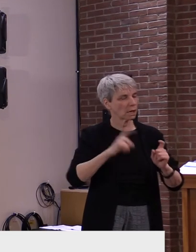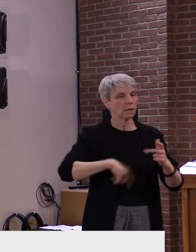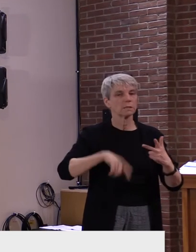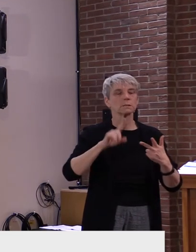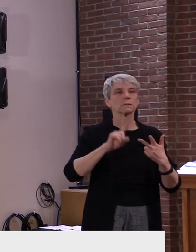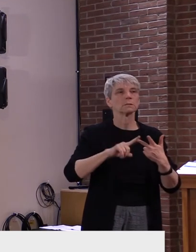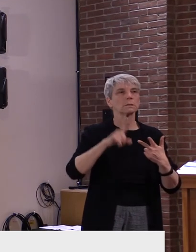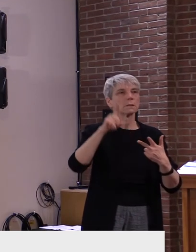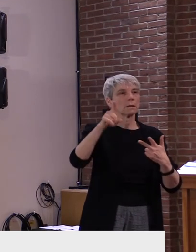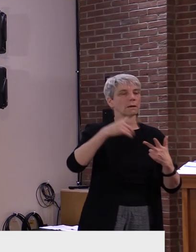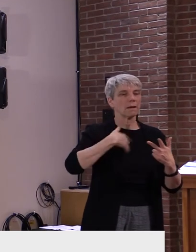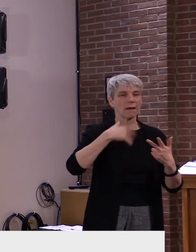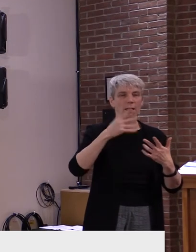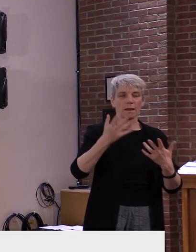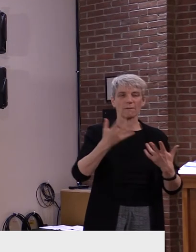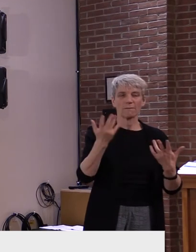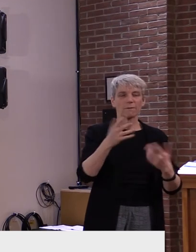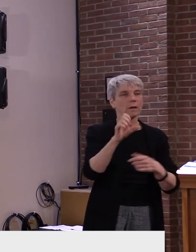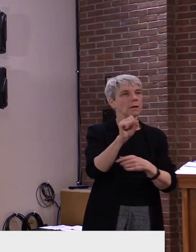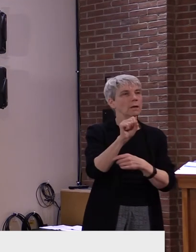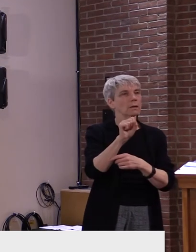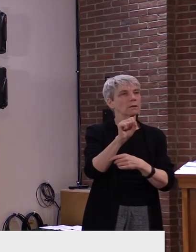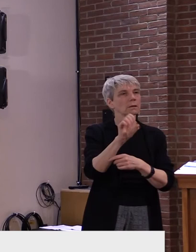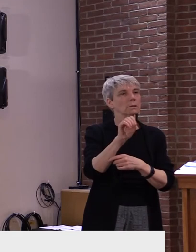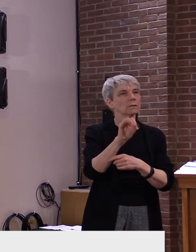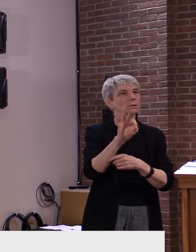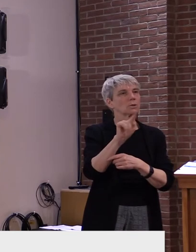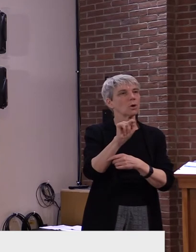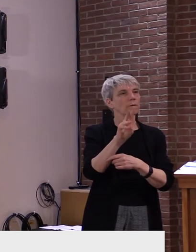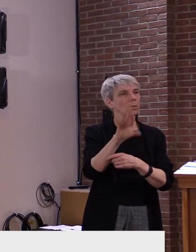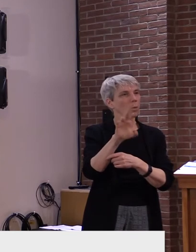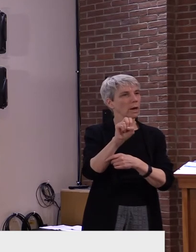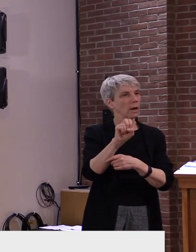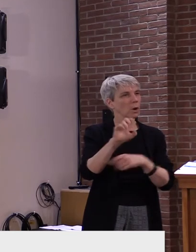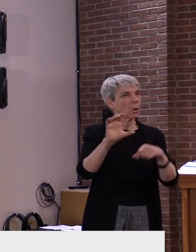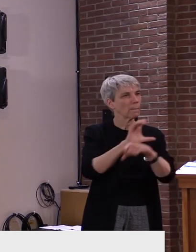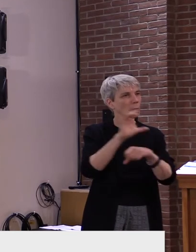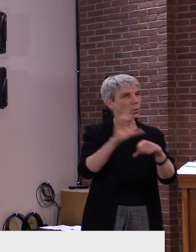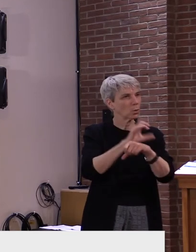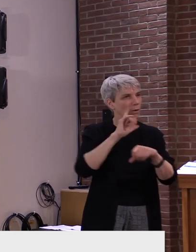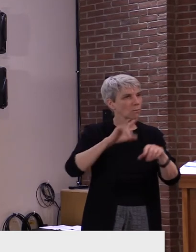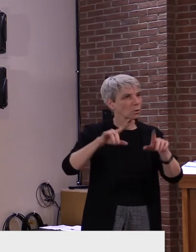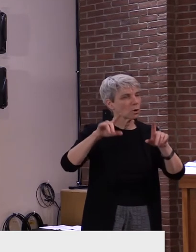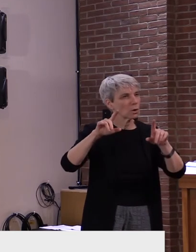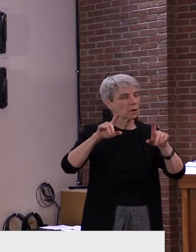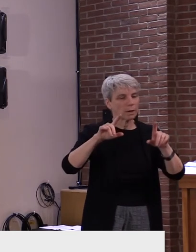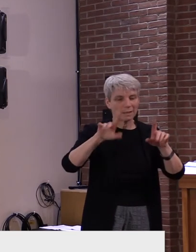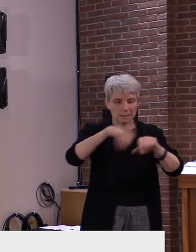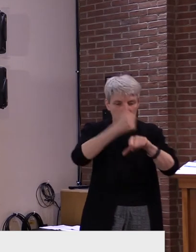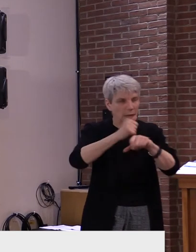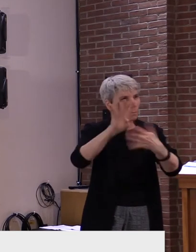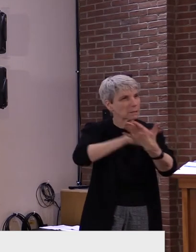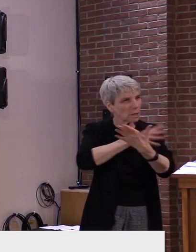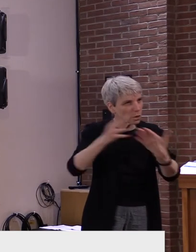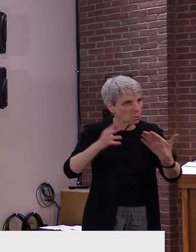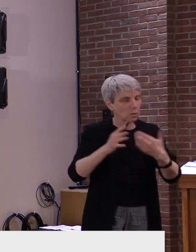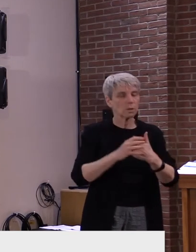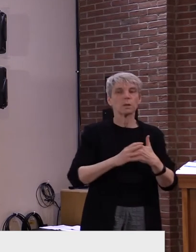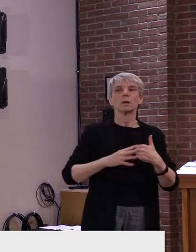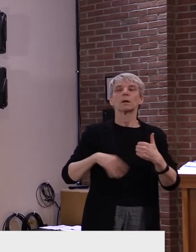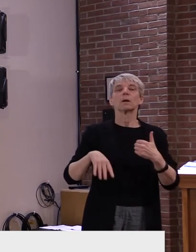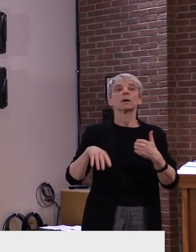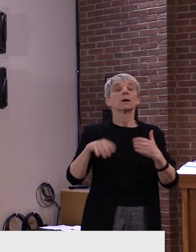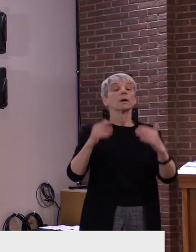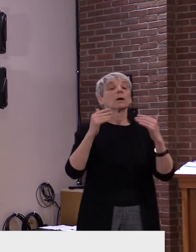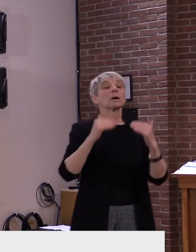scheduling sort of process that's down to help us and assist us with that sort of thing the test will be